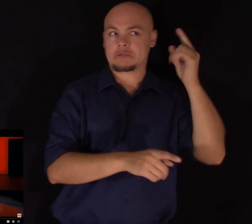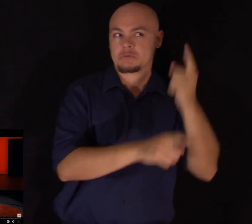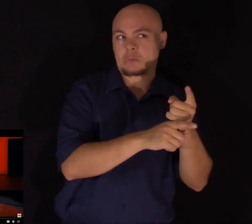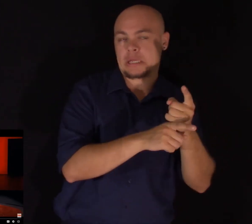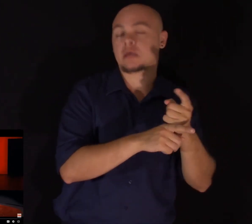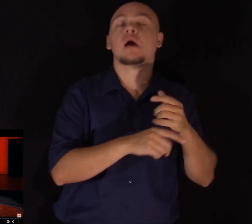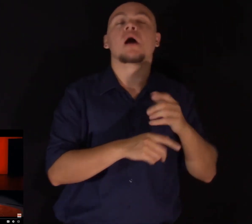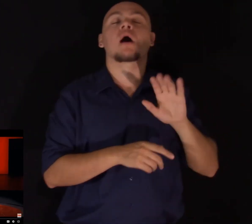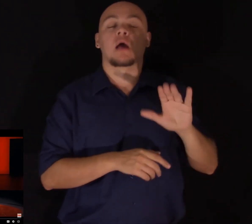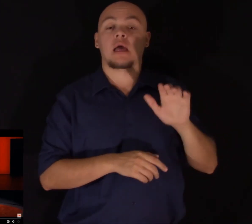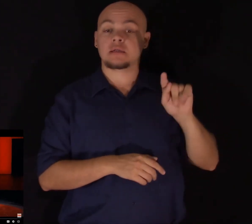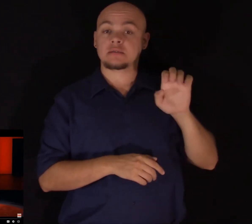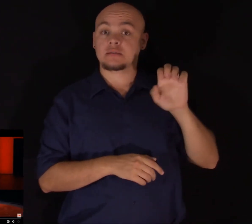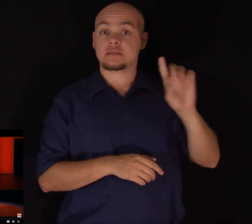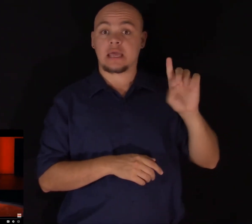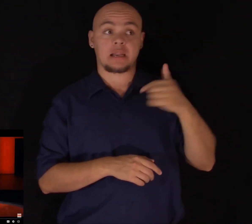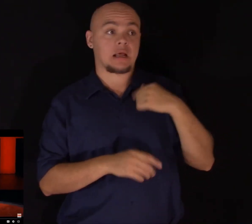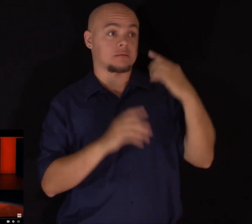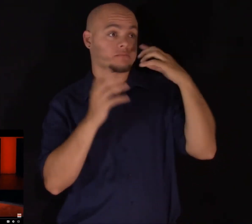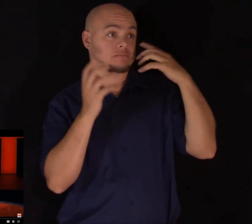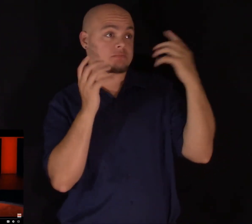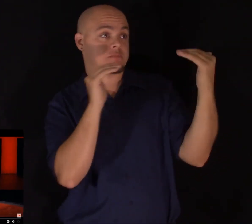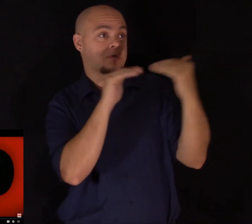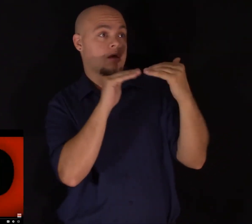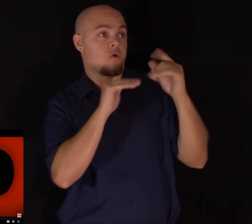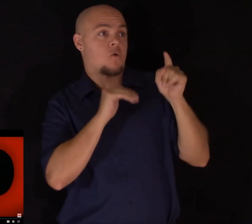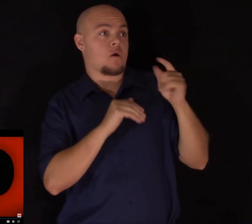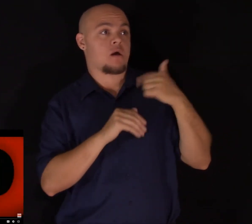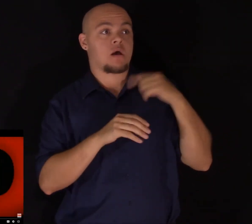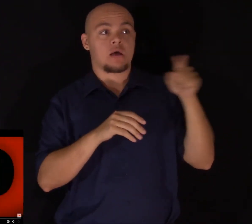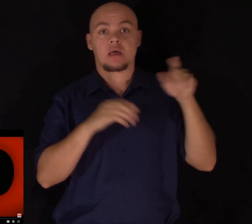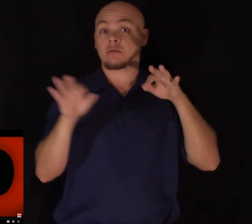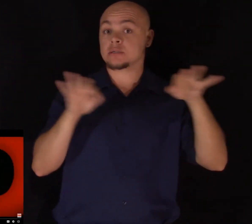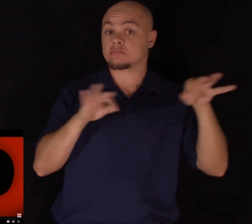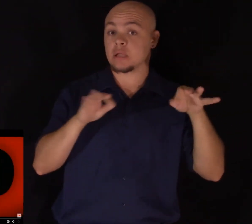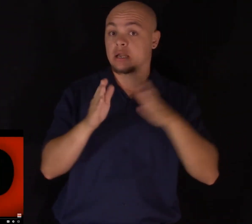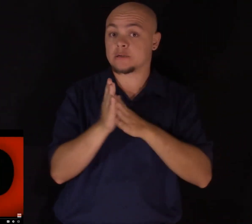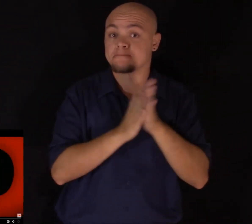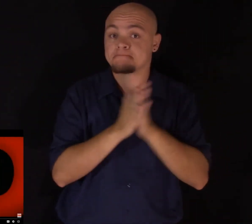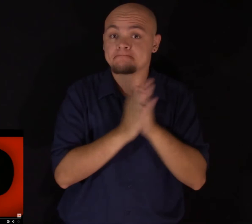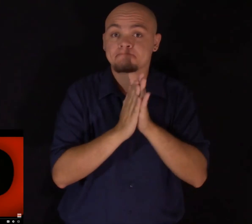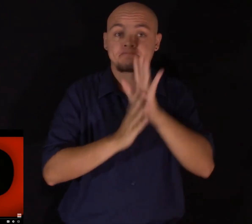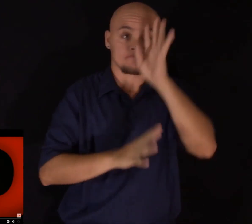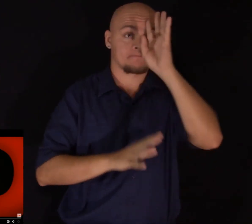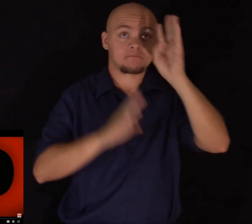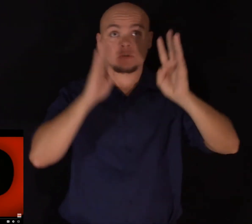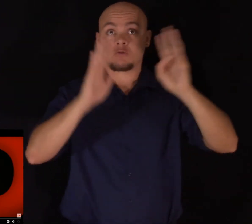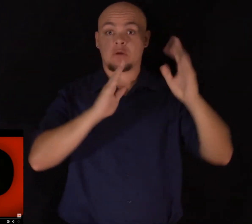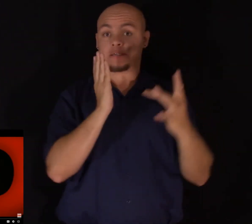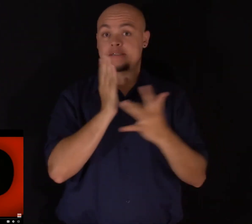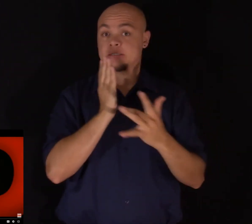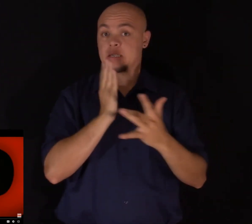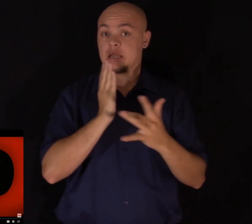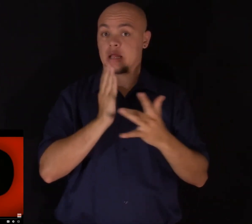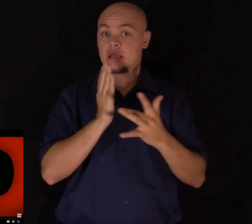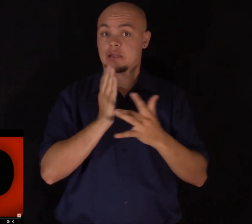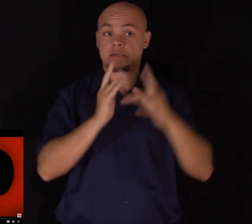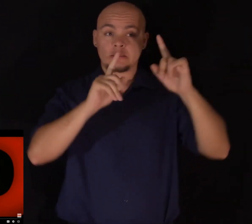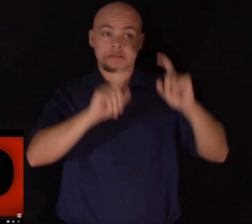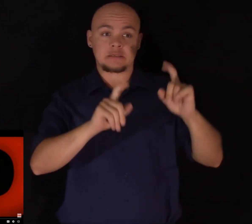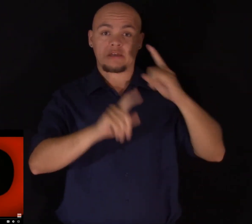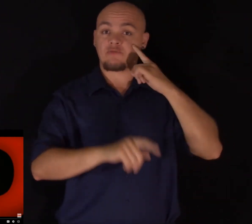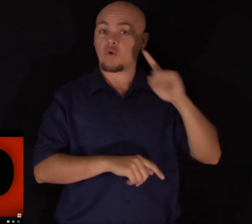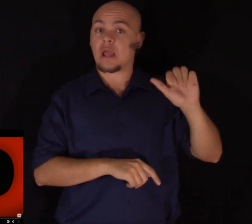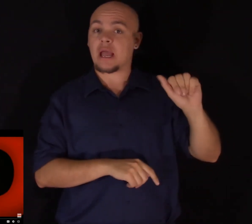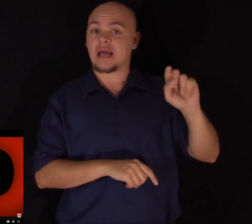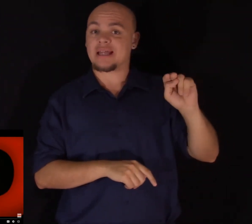I saw the TED Fellows my first day here, and he got up and he explained how he was driven to create some technology to help test for anemia because